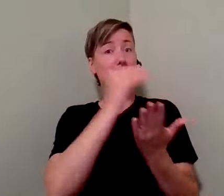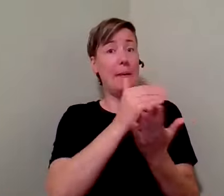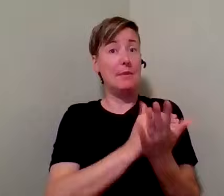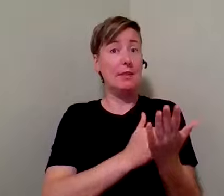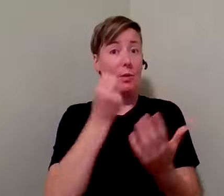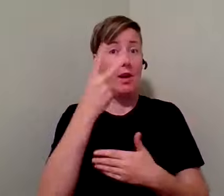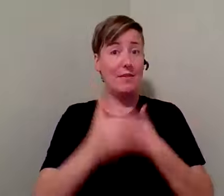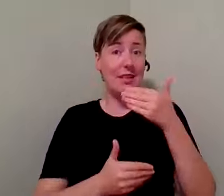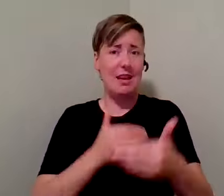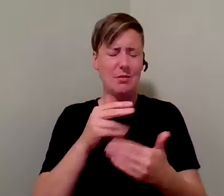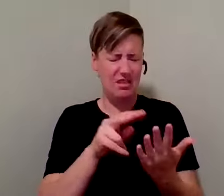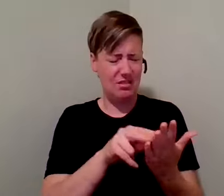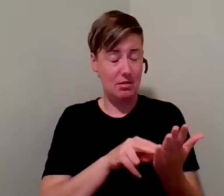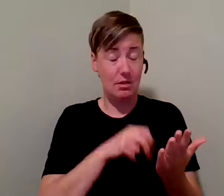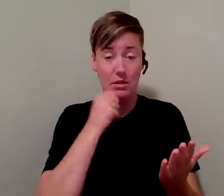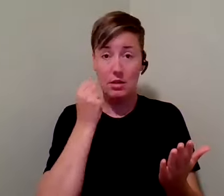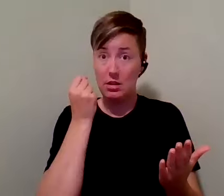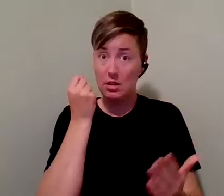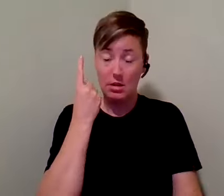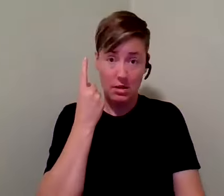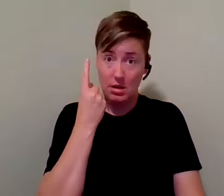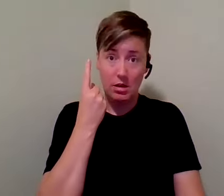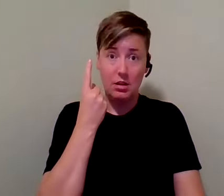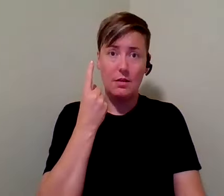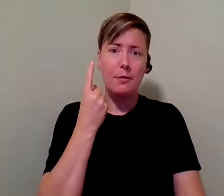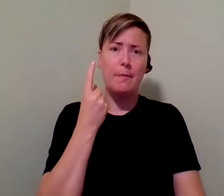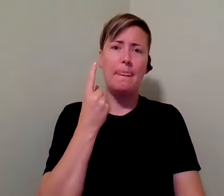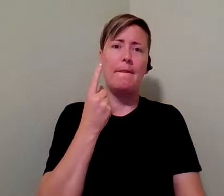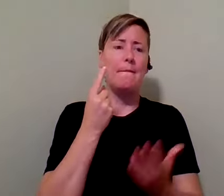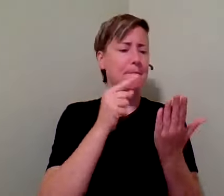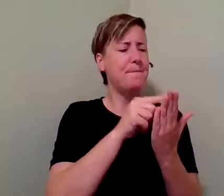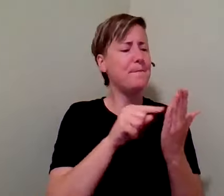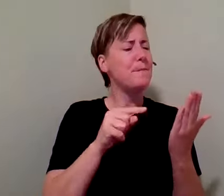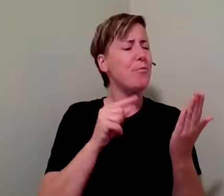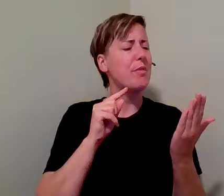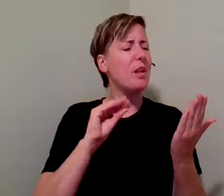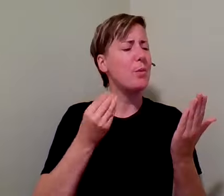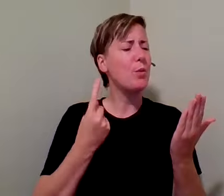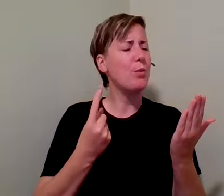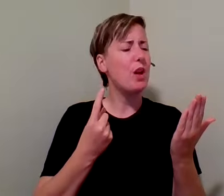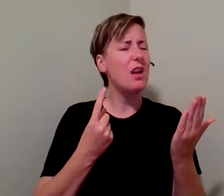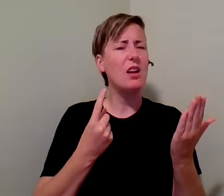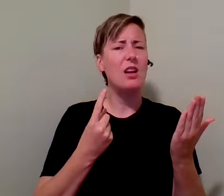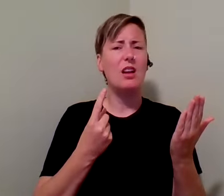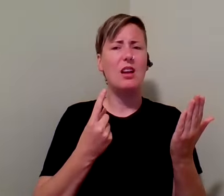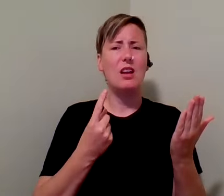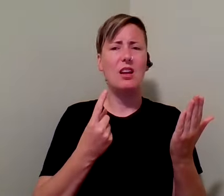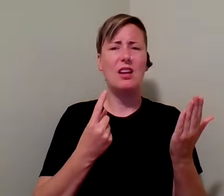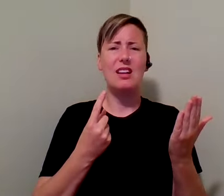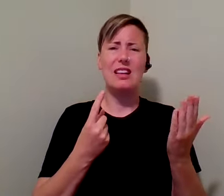completely did not make sense to me, because I looked at step 1 and I said, okay, powerless and unmanageability, I have